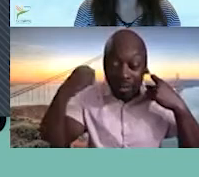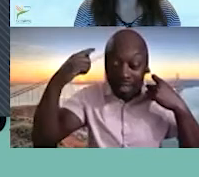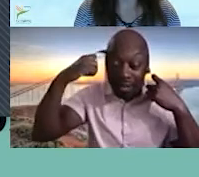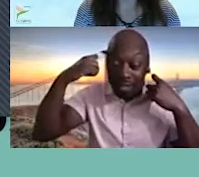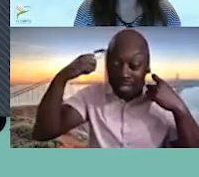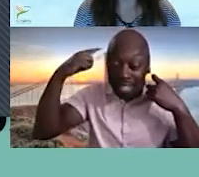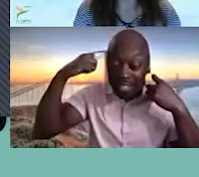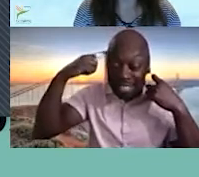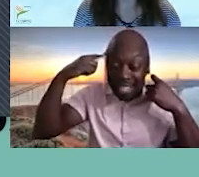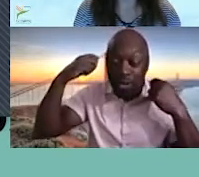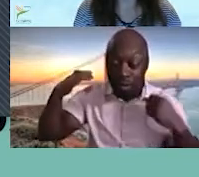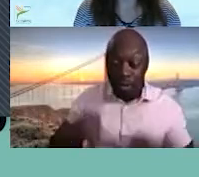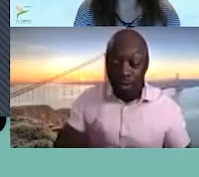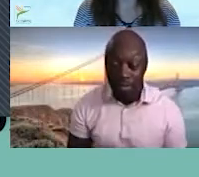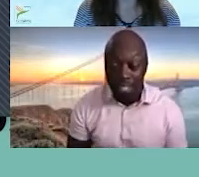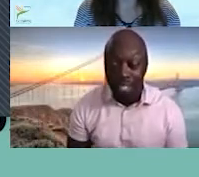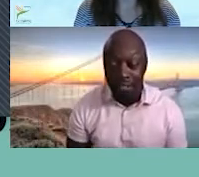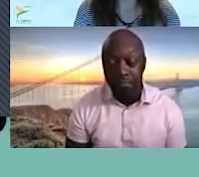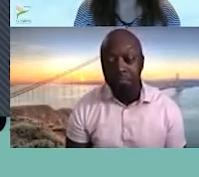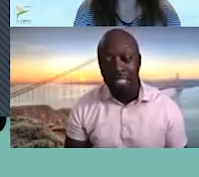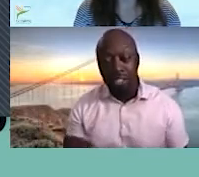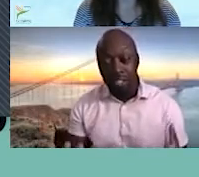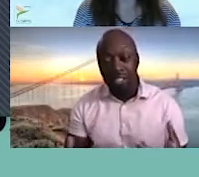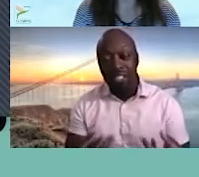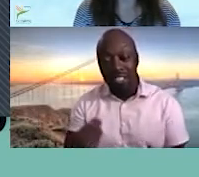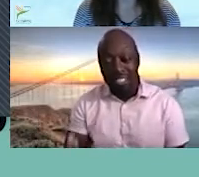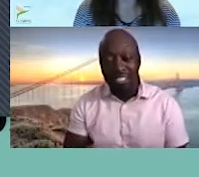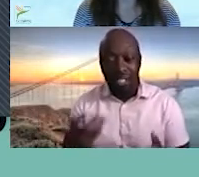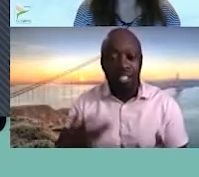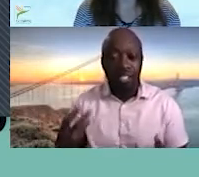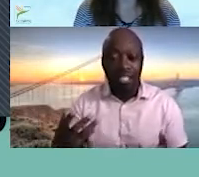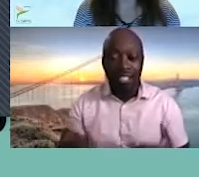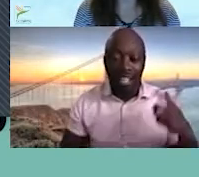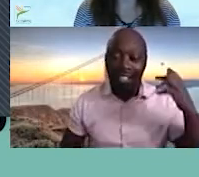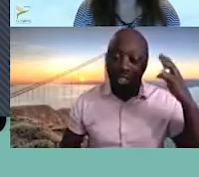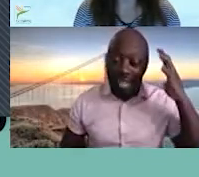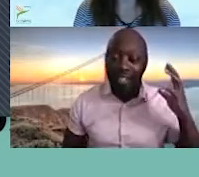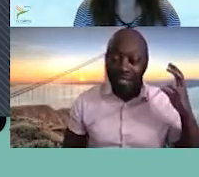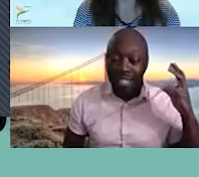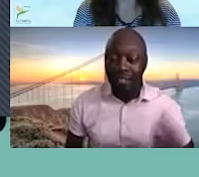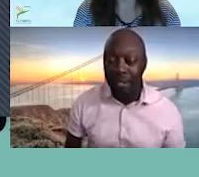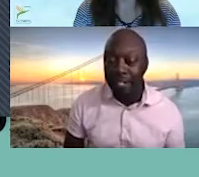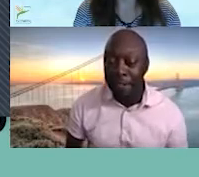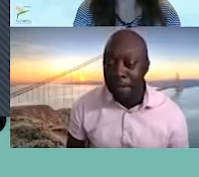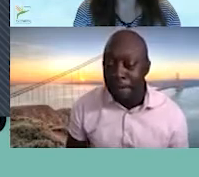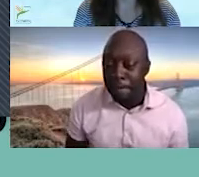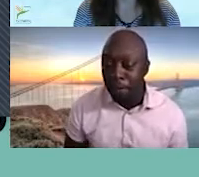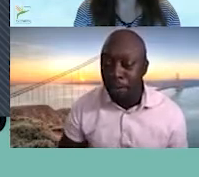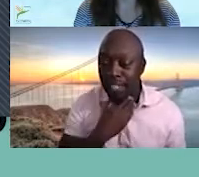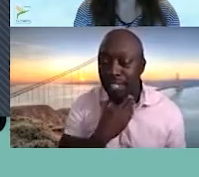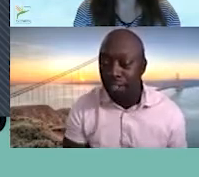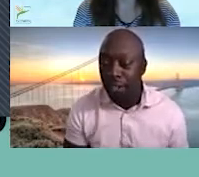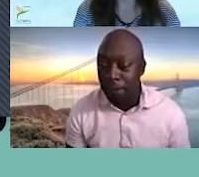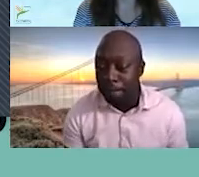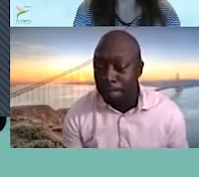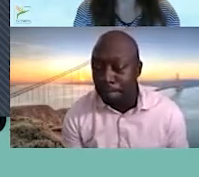hearing what they said or are thinking, that's gonna increase their knowledge on that left side of the brain for when